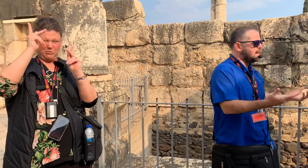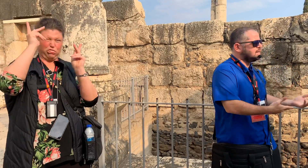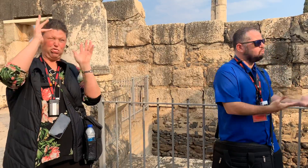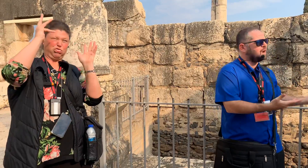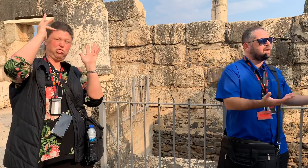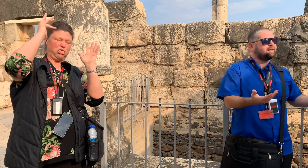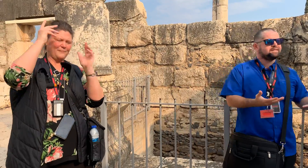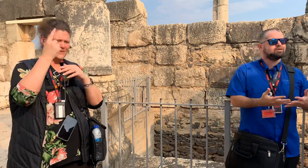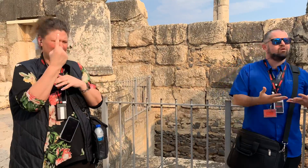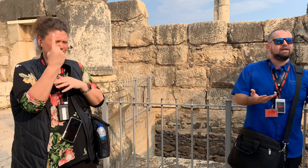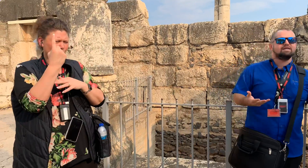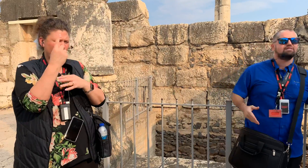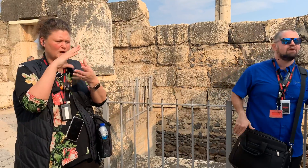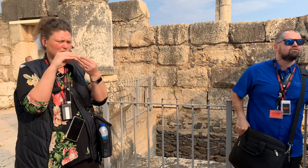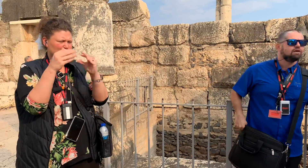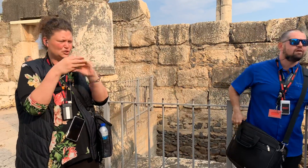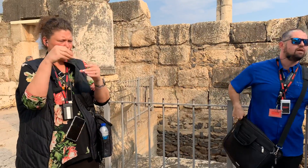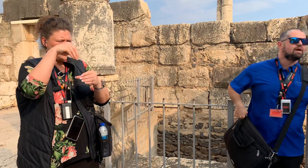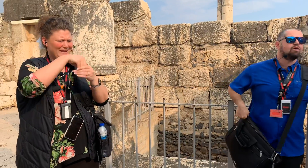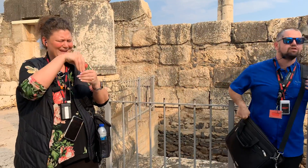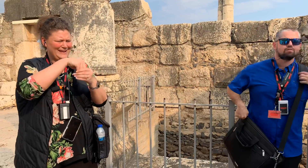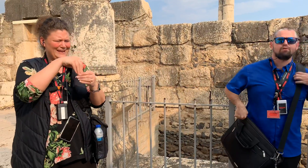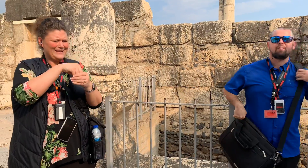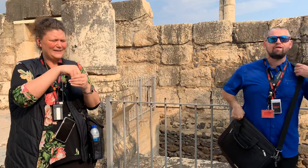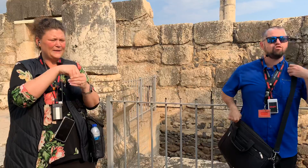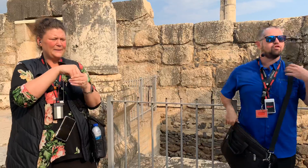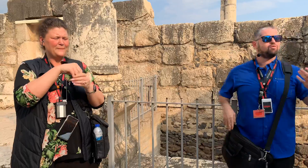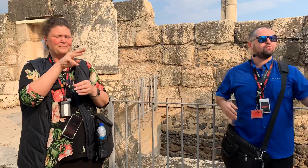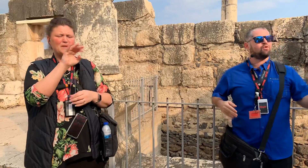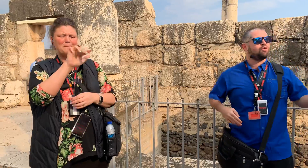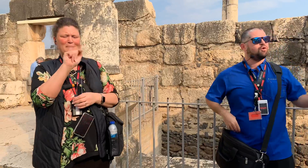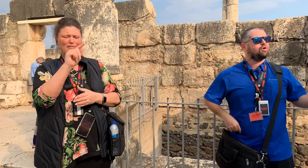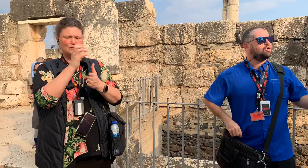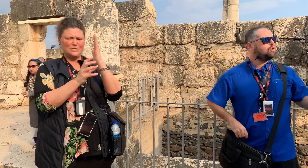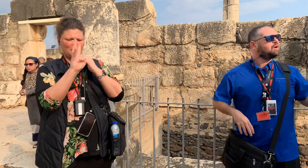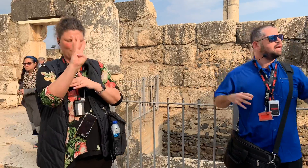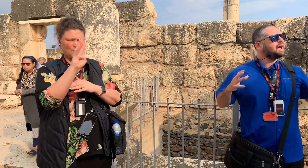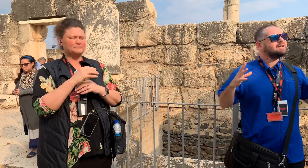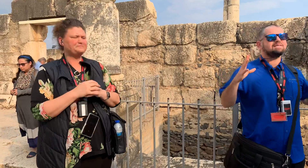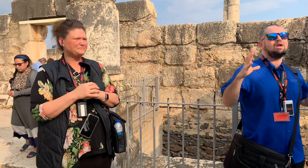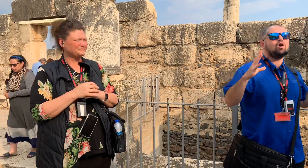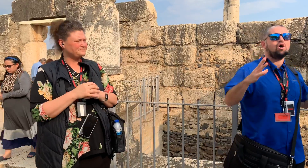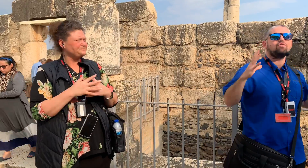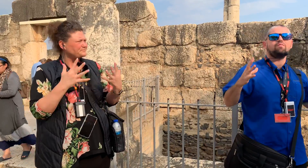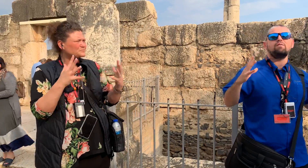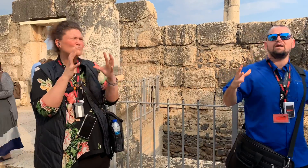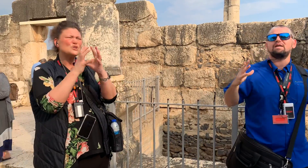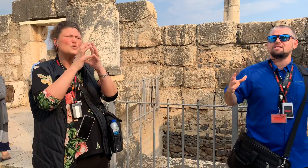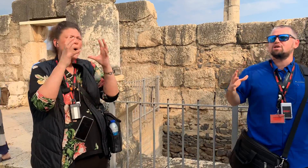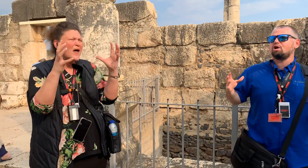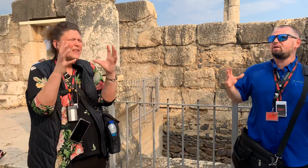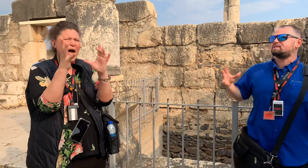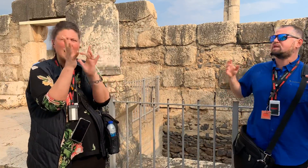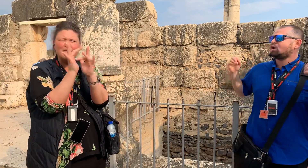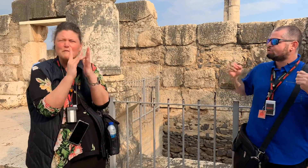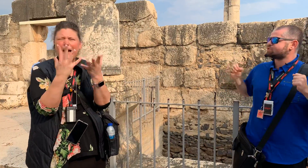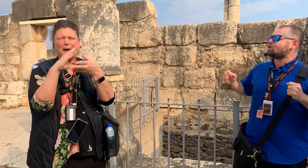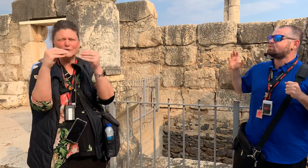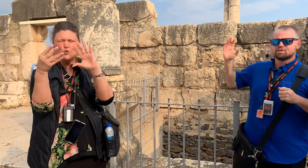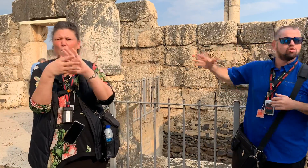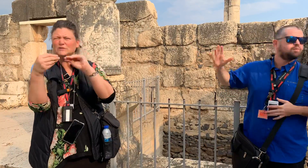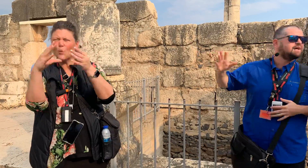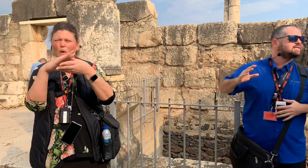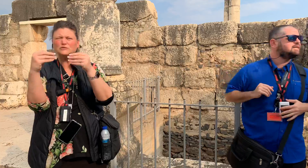like the story that is mentioned in the Gospel of Matthew chapter 4. Okay, guys, a lot of biblical stories, a